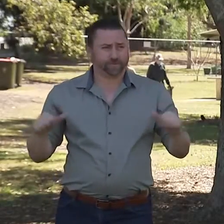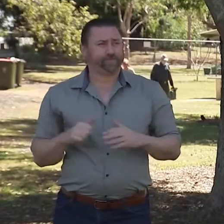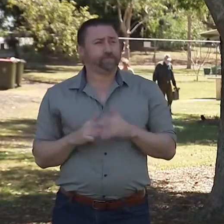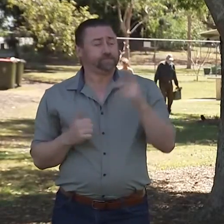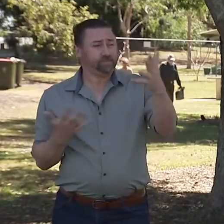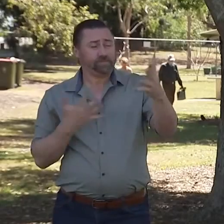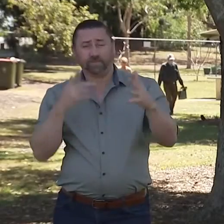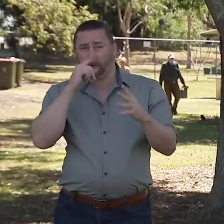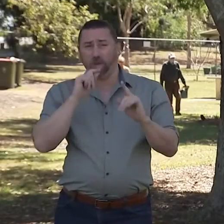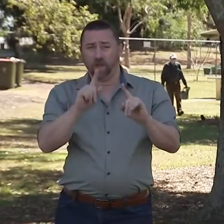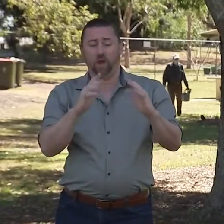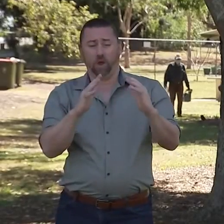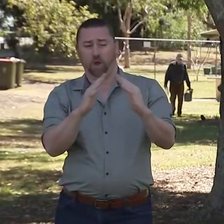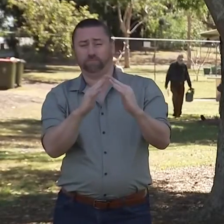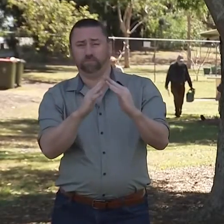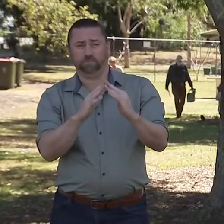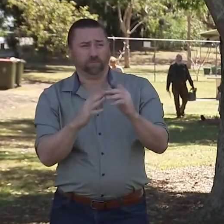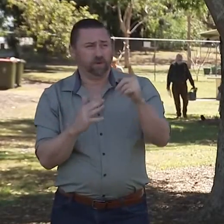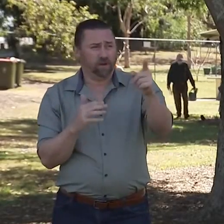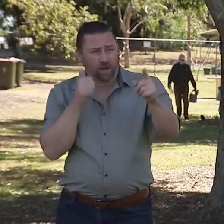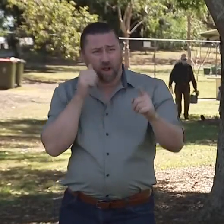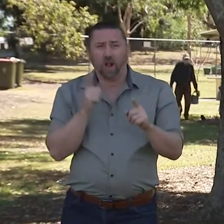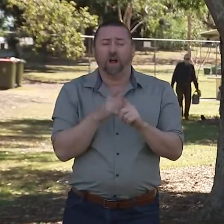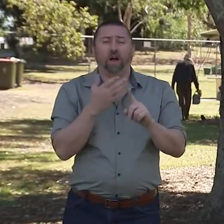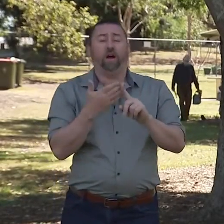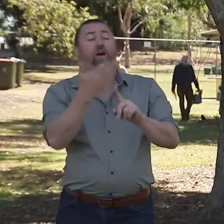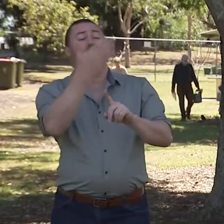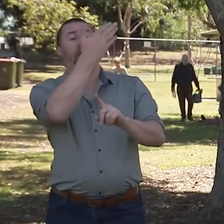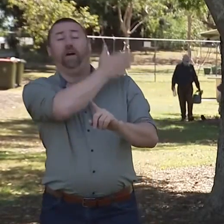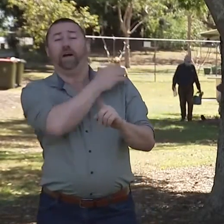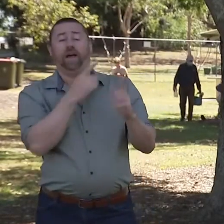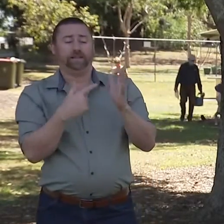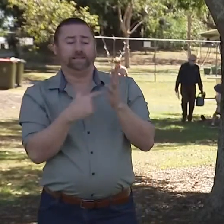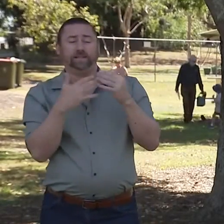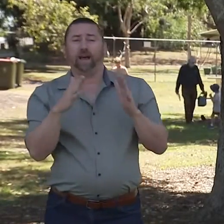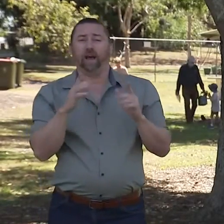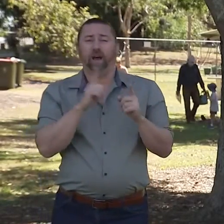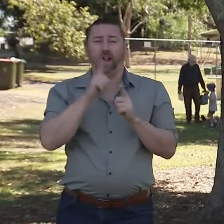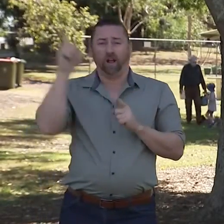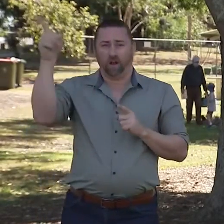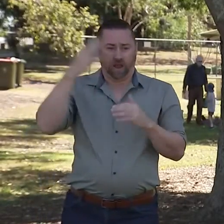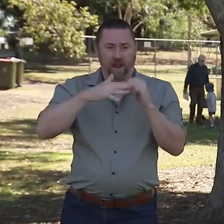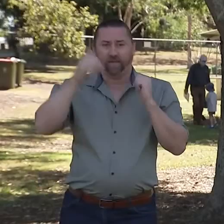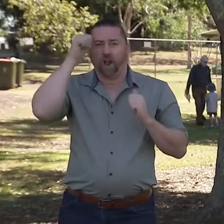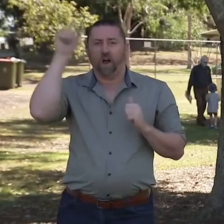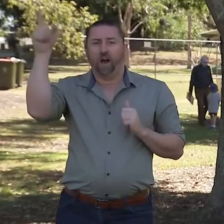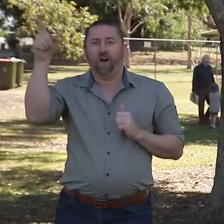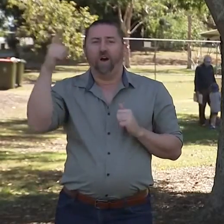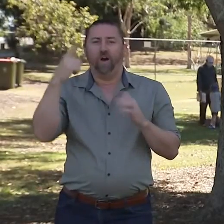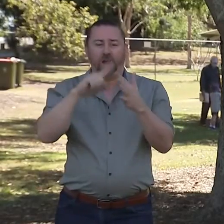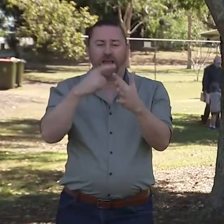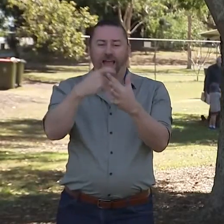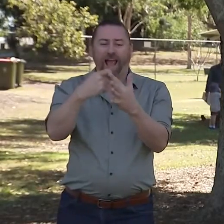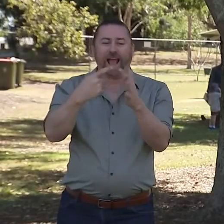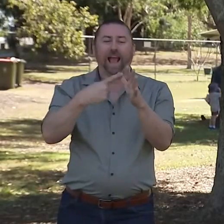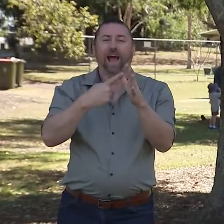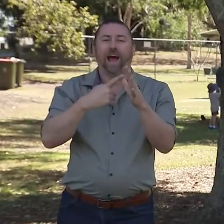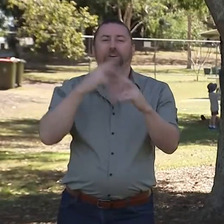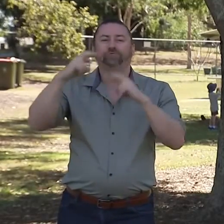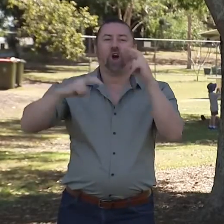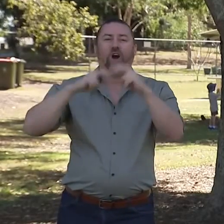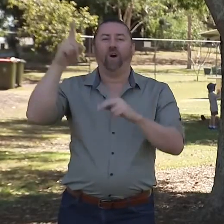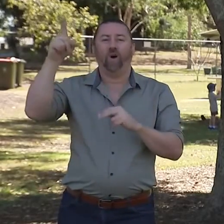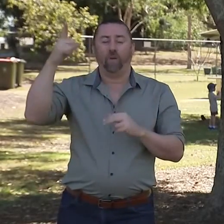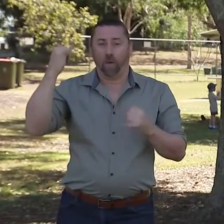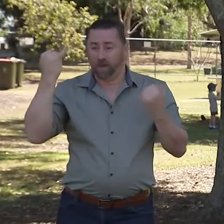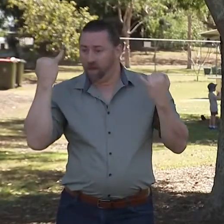in hospitals, or will you have to reactivate something like we saw at the beginning of the pandemic, that convention centre inside the showground as a makeshift hospital? We've never had to